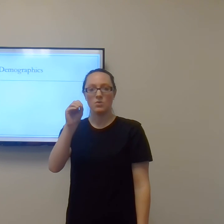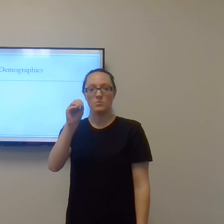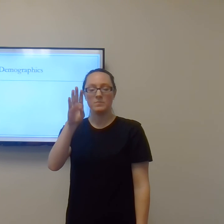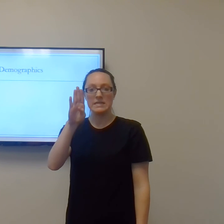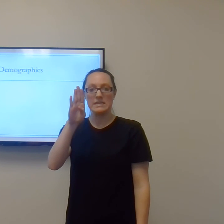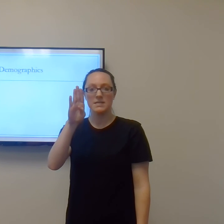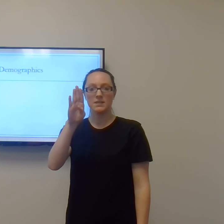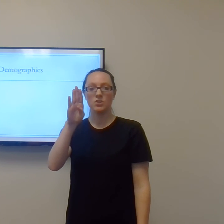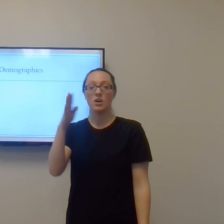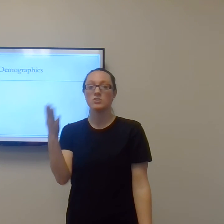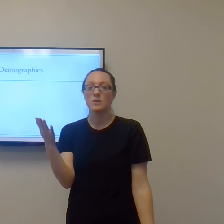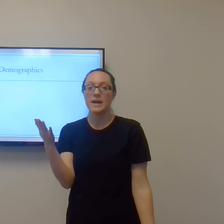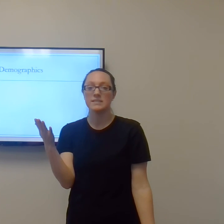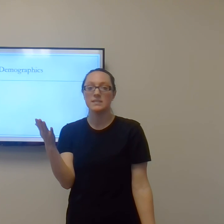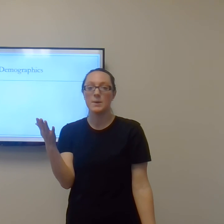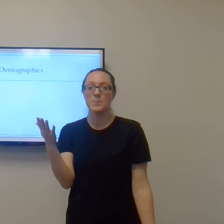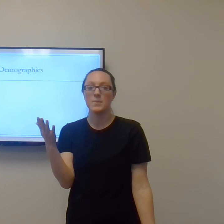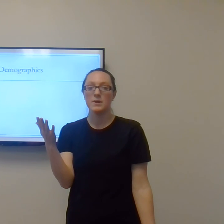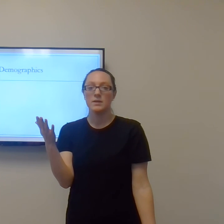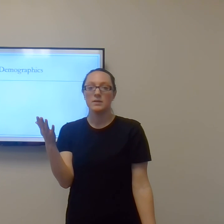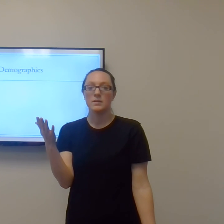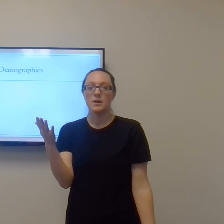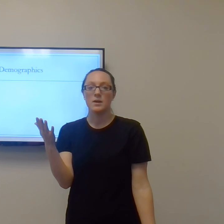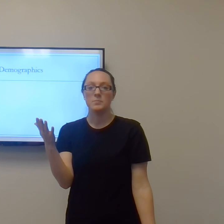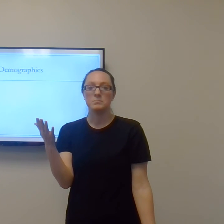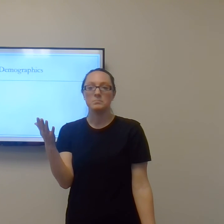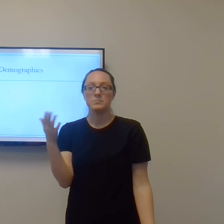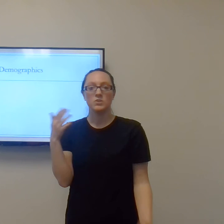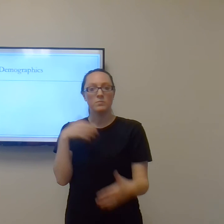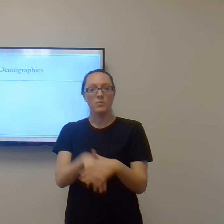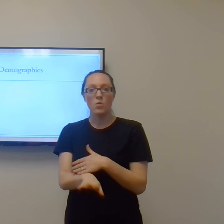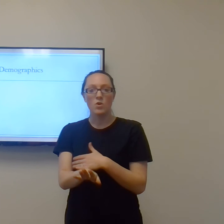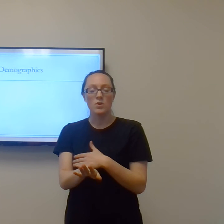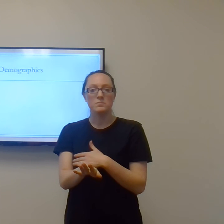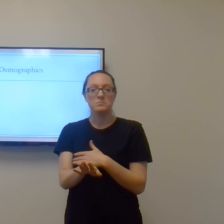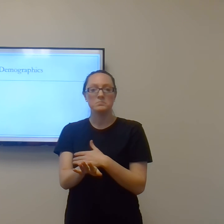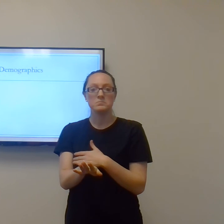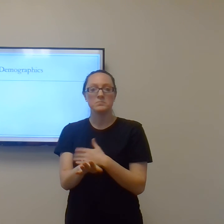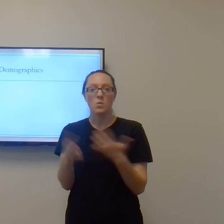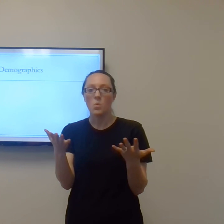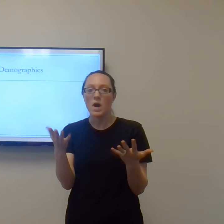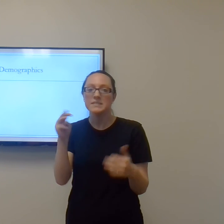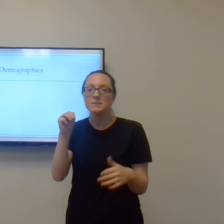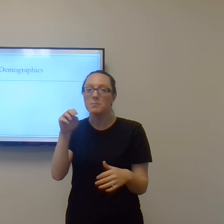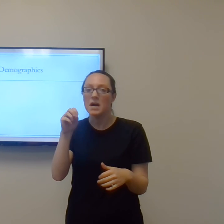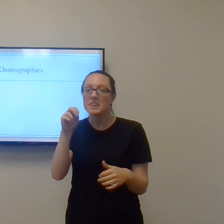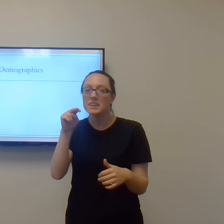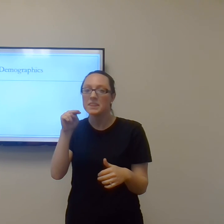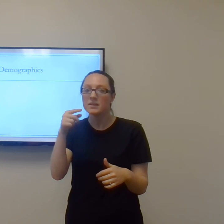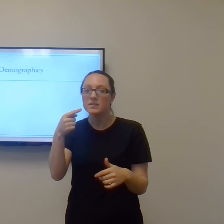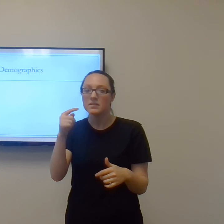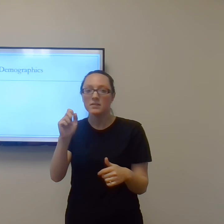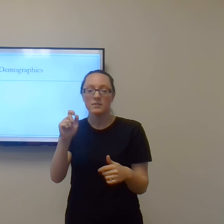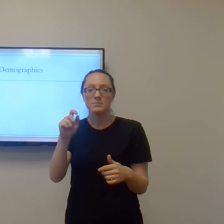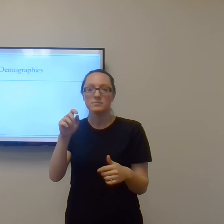DOB, you can also ask them, you're born what month?